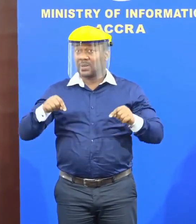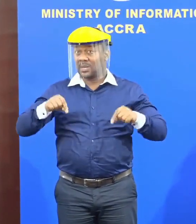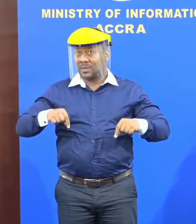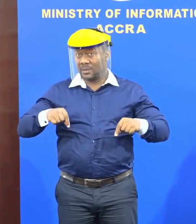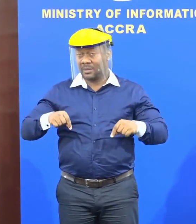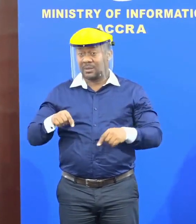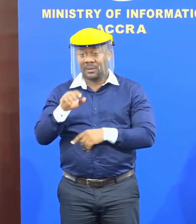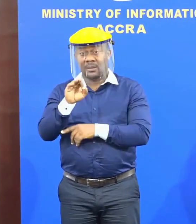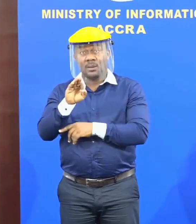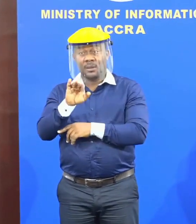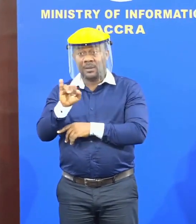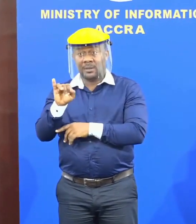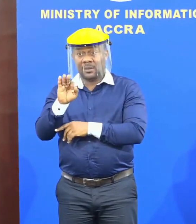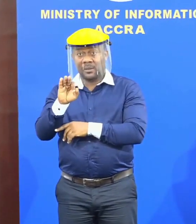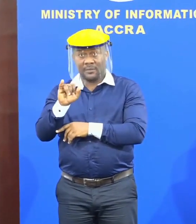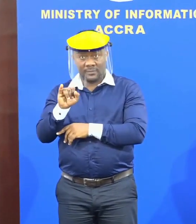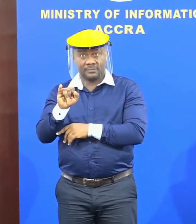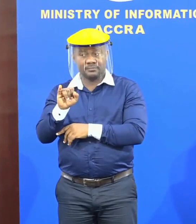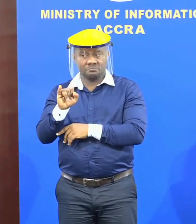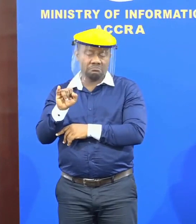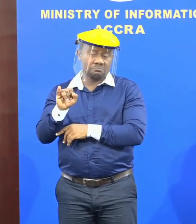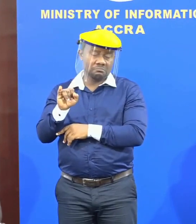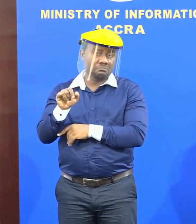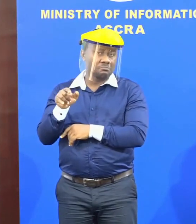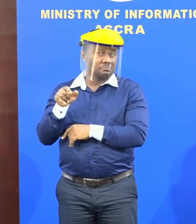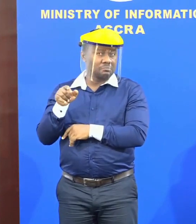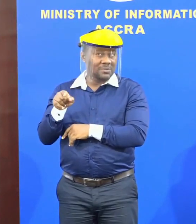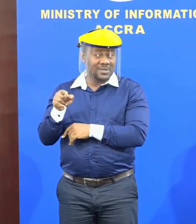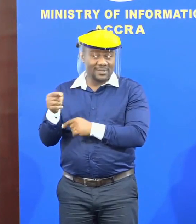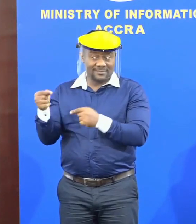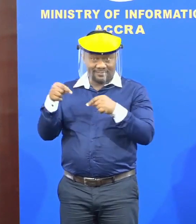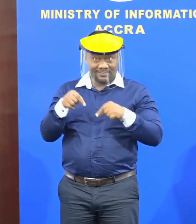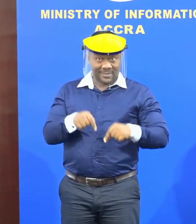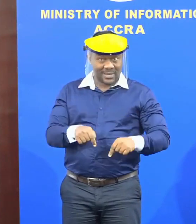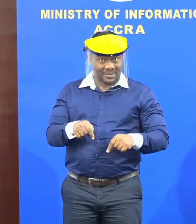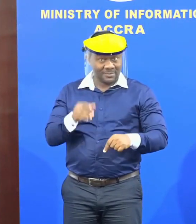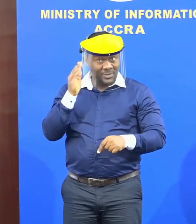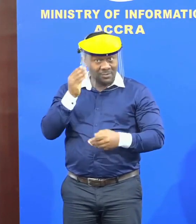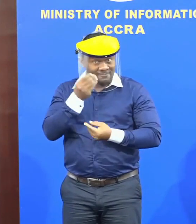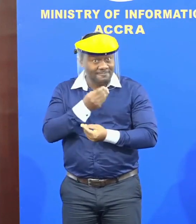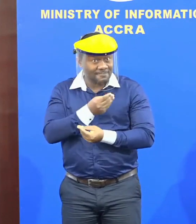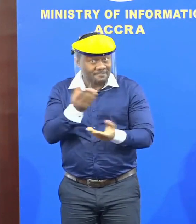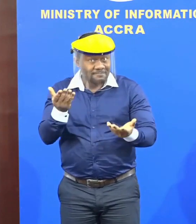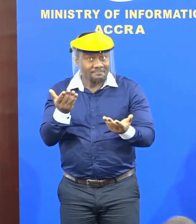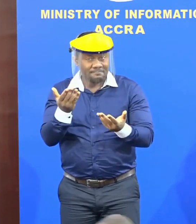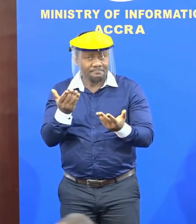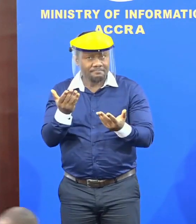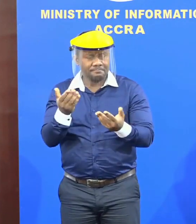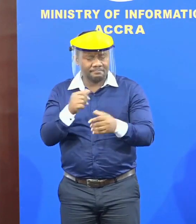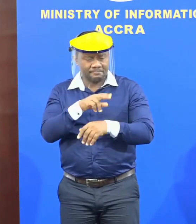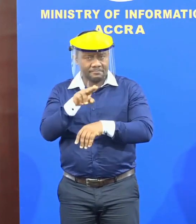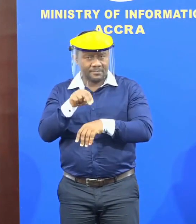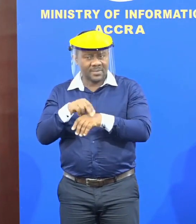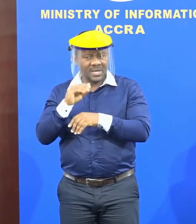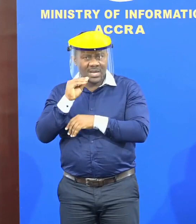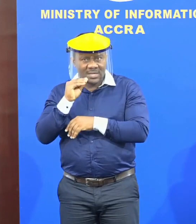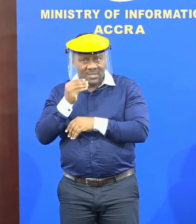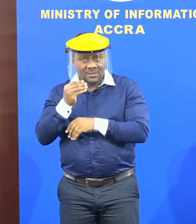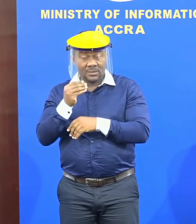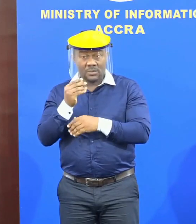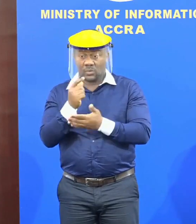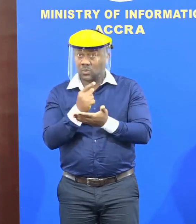head of public affairs at the Ghana Cocoa Board, is here with us to share with us some very quick notes on the National Chocolate Week